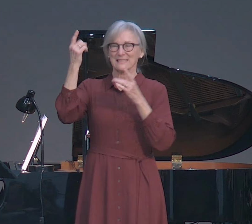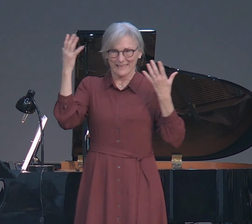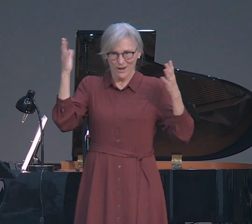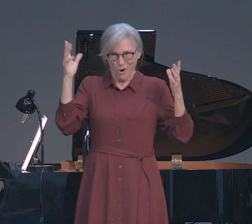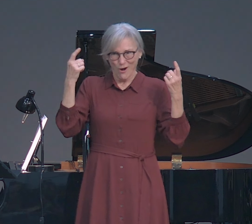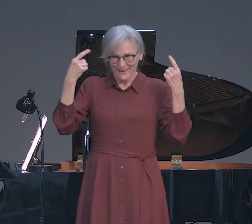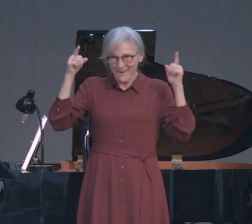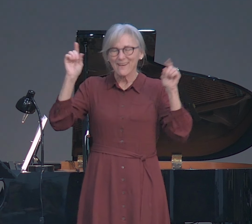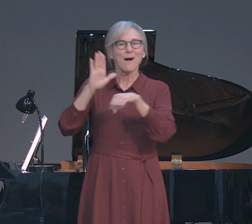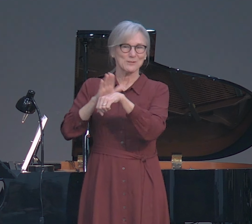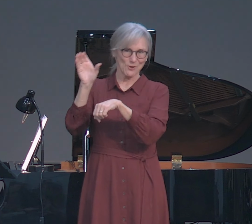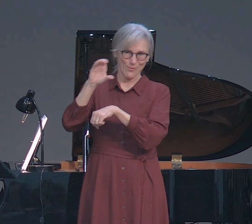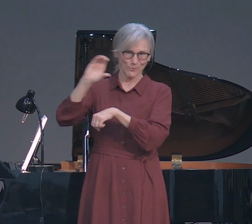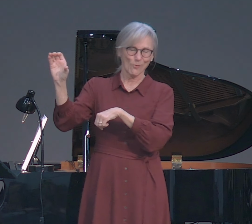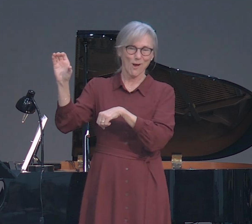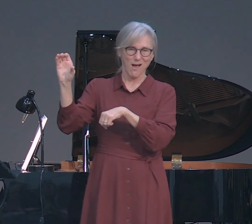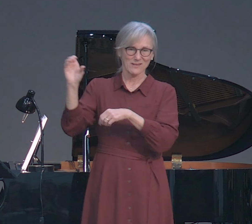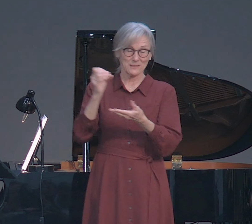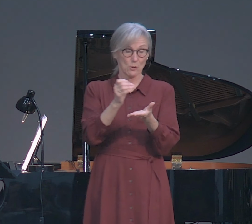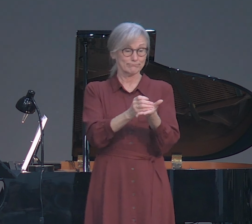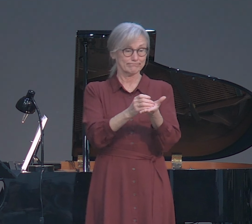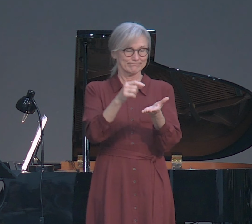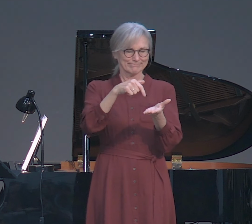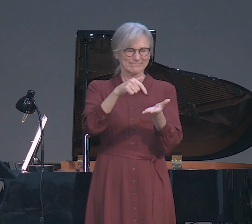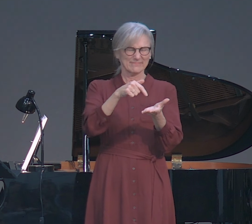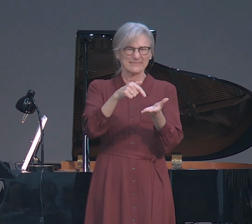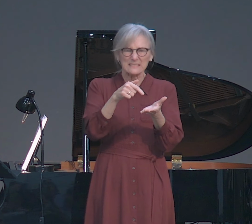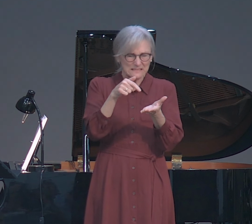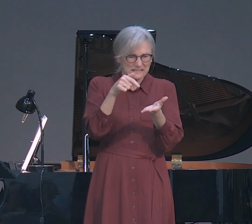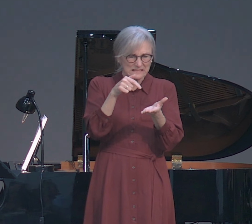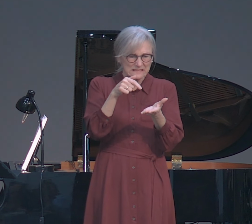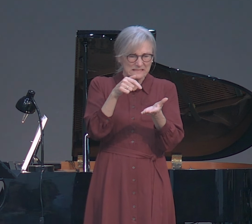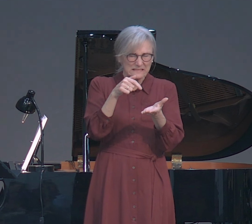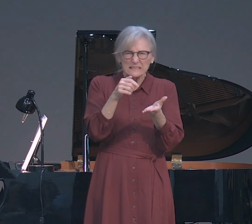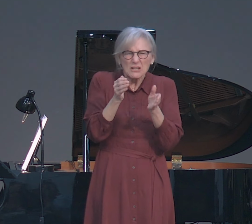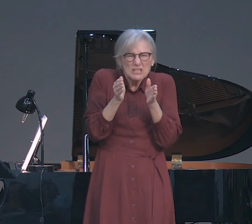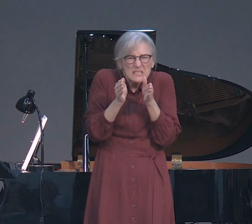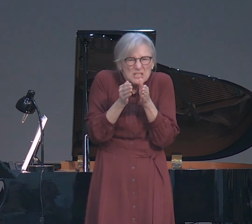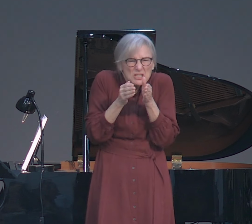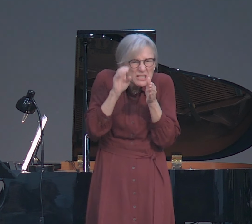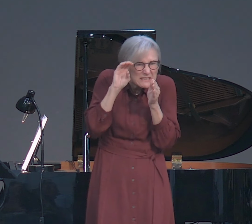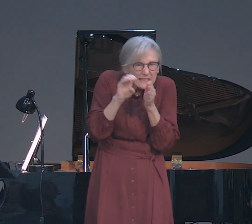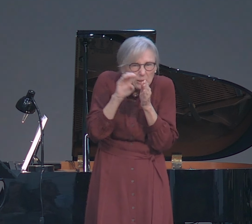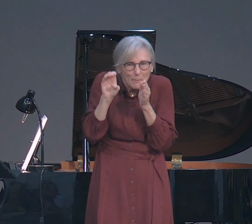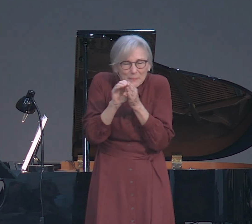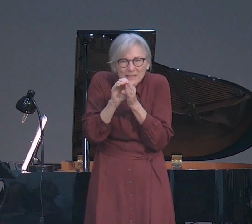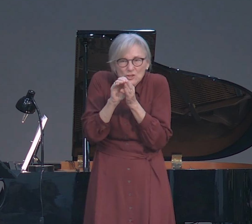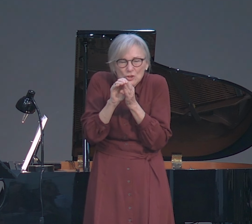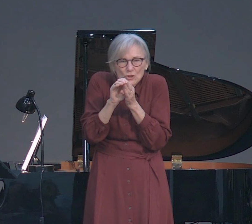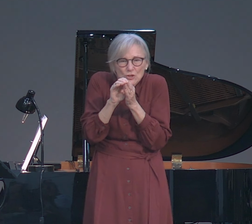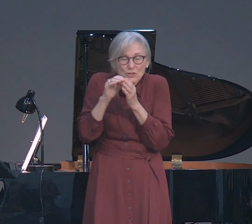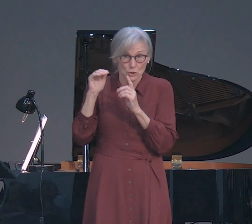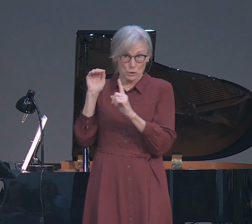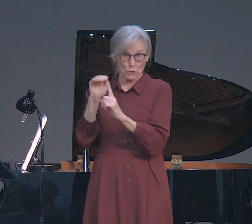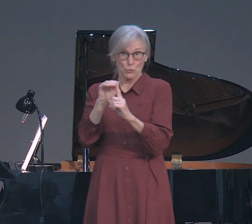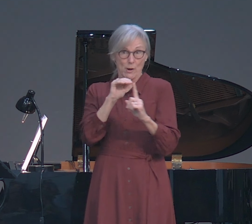the elements that we're holding in our hands, they're little pictures that remind us of the cost of our